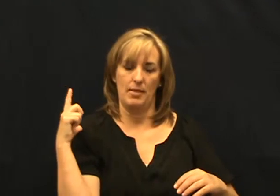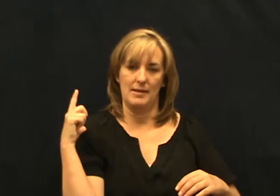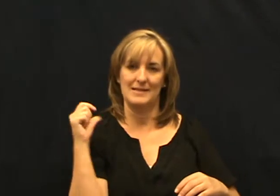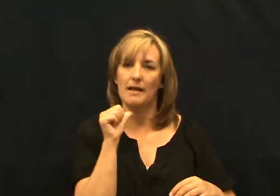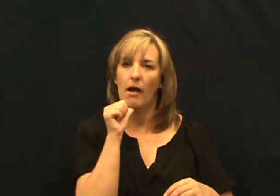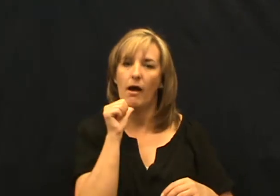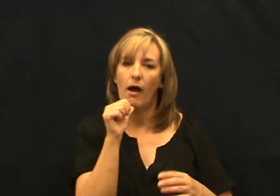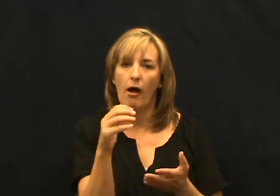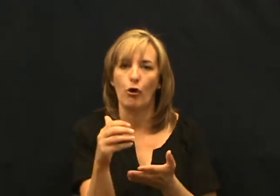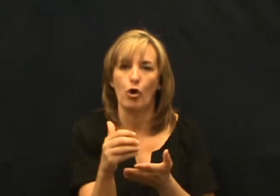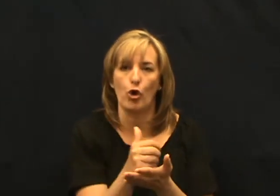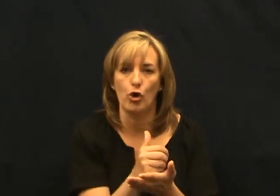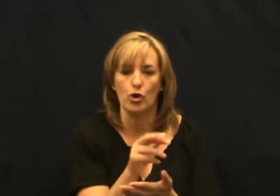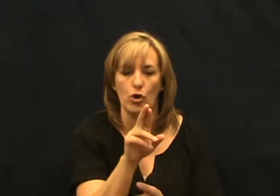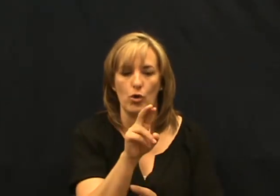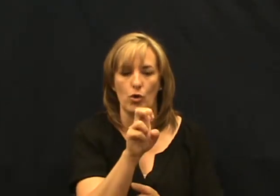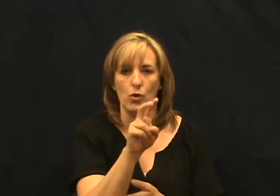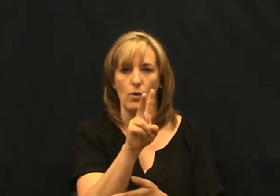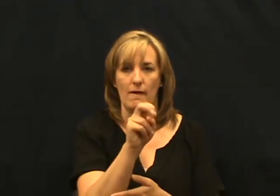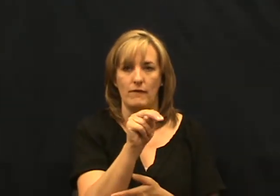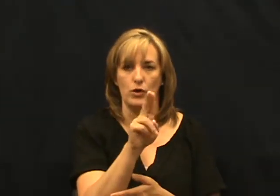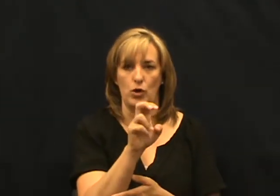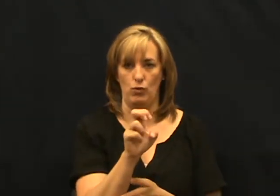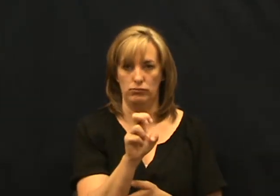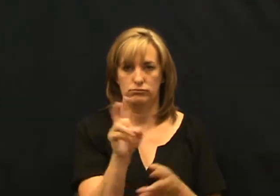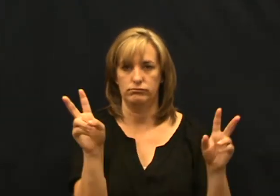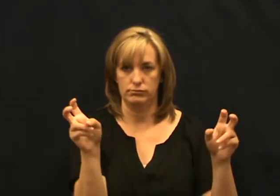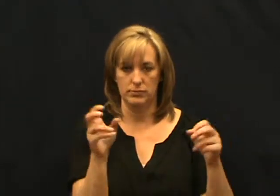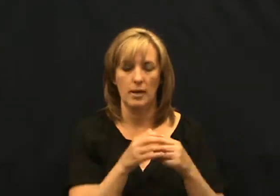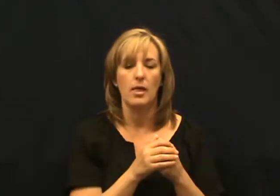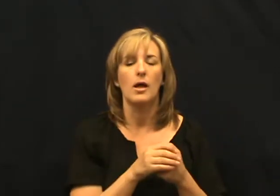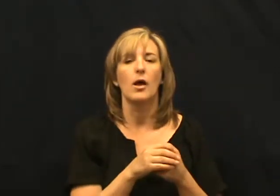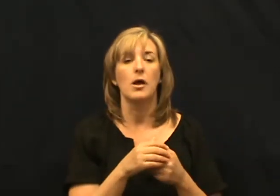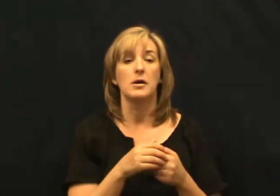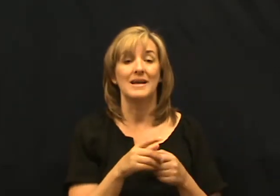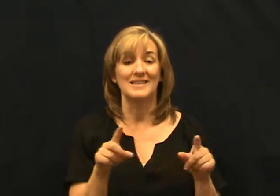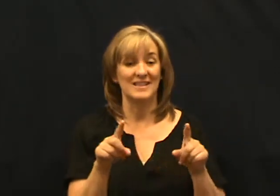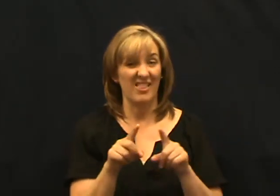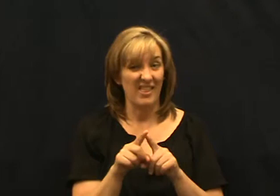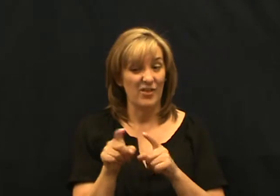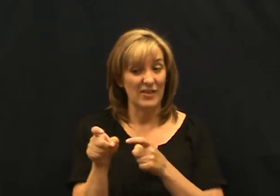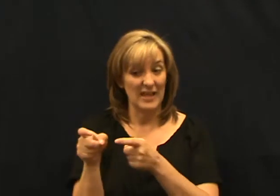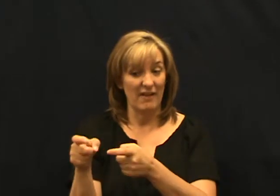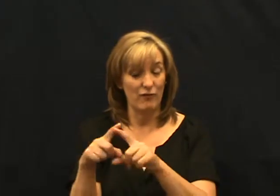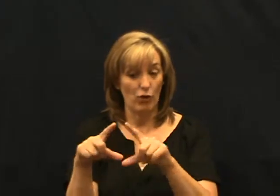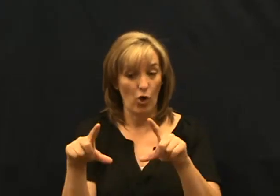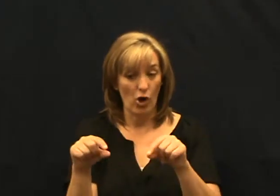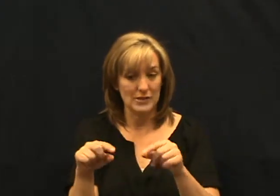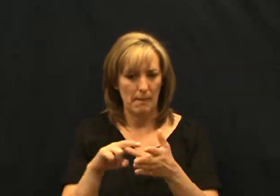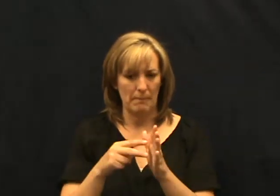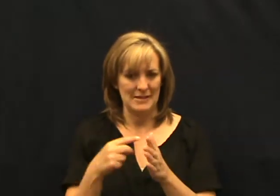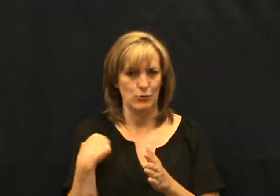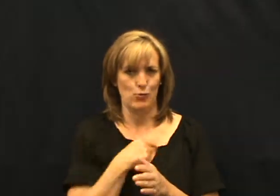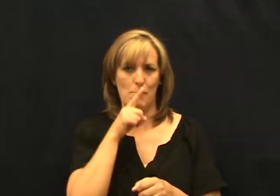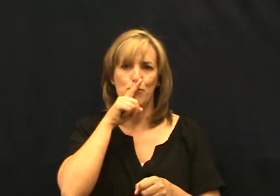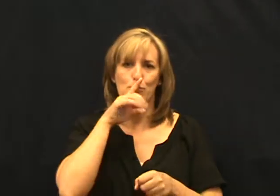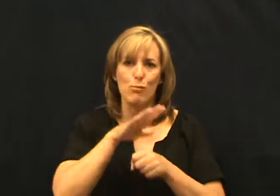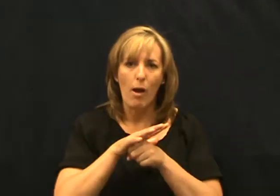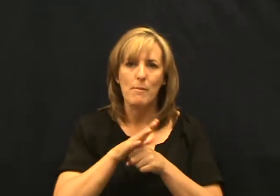remember, by selling those gift cards, we have promised to deliver $300 worth of pizza, in this case,